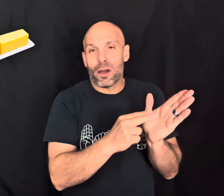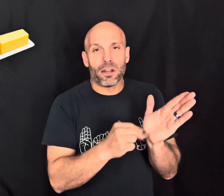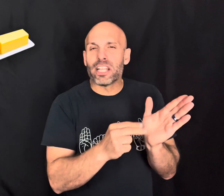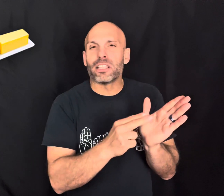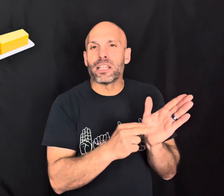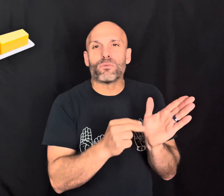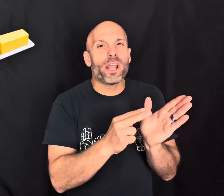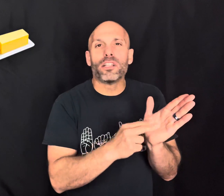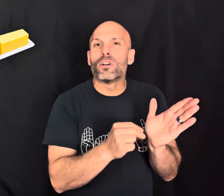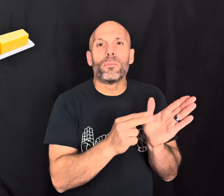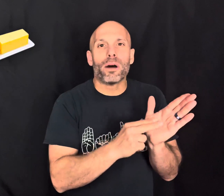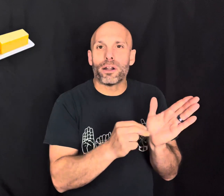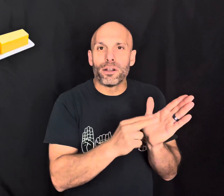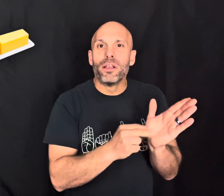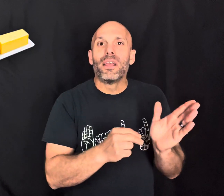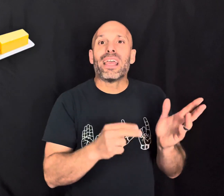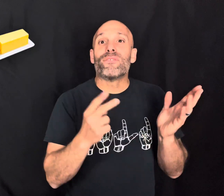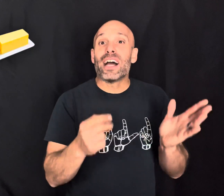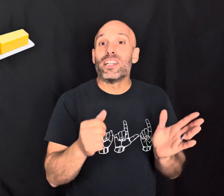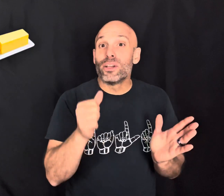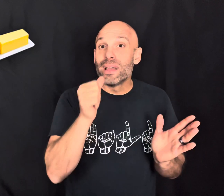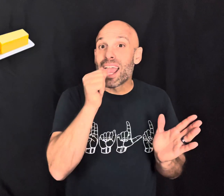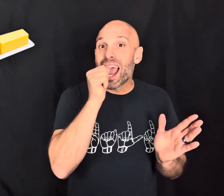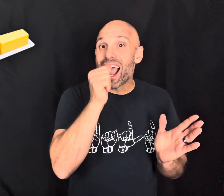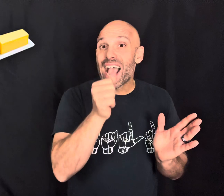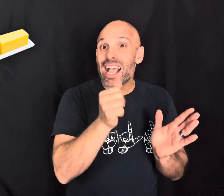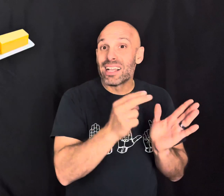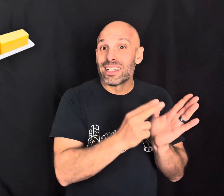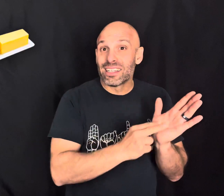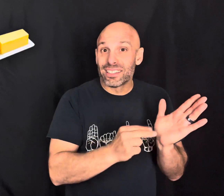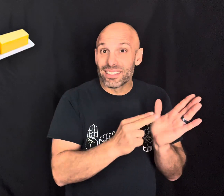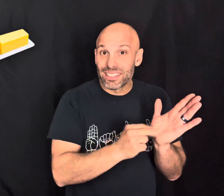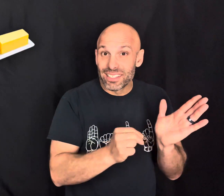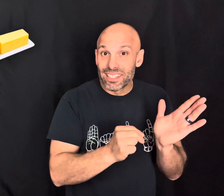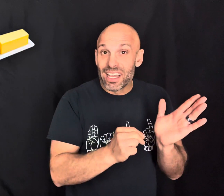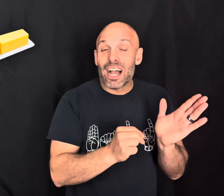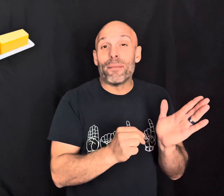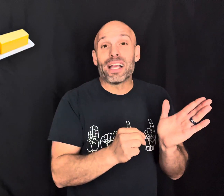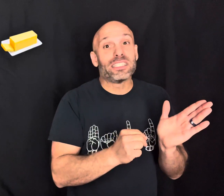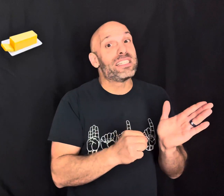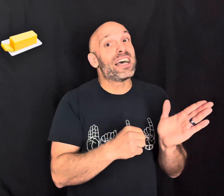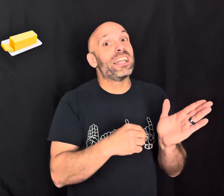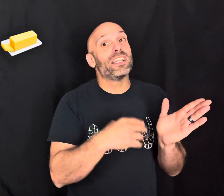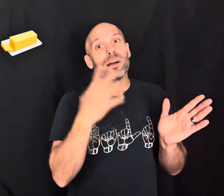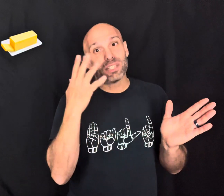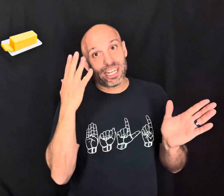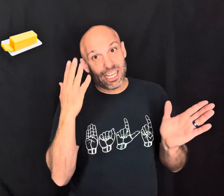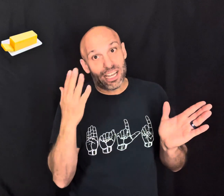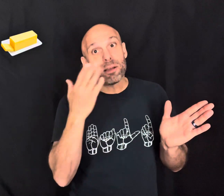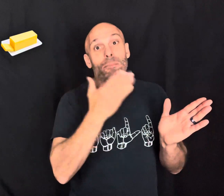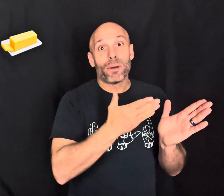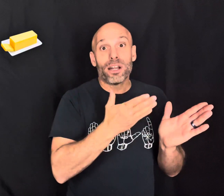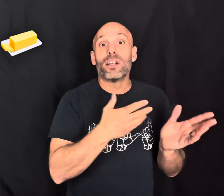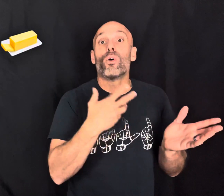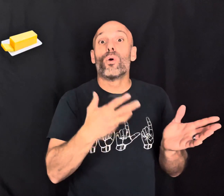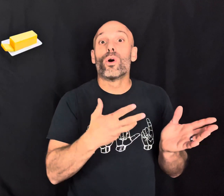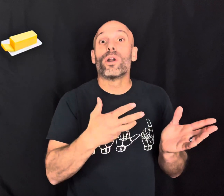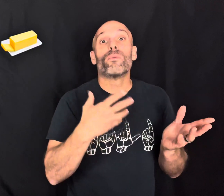like regular old butter. If I do it, I'm actually signing nut butter, or what would